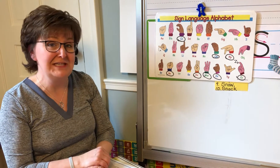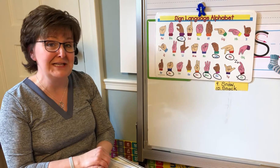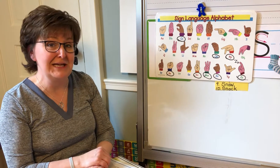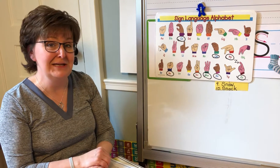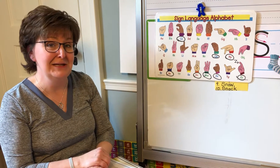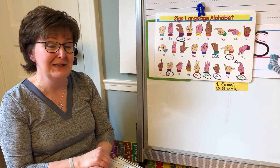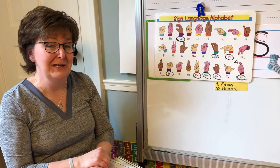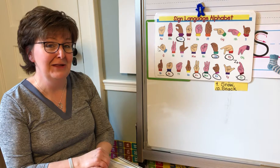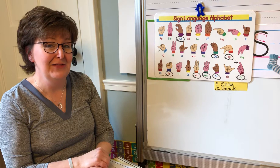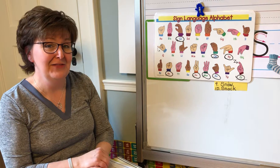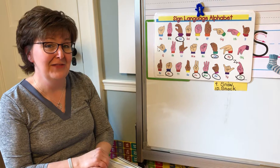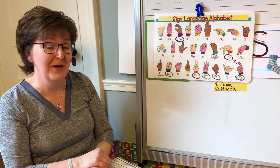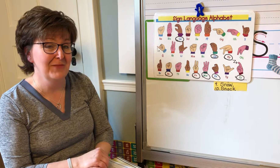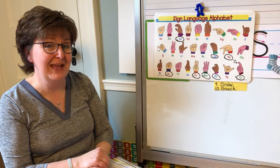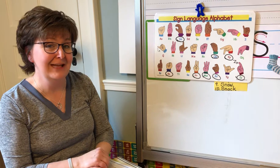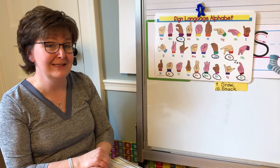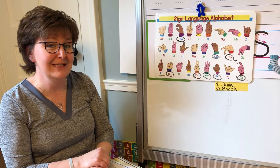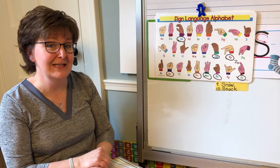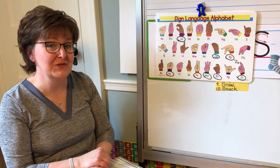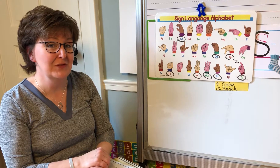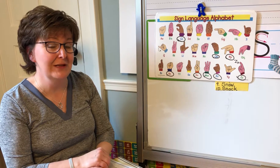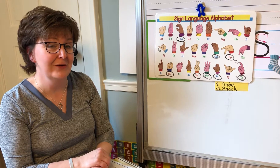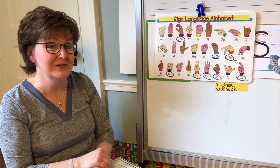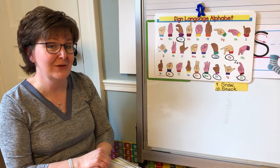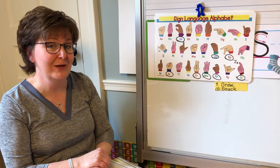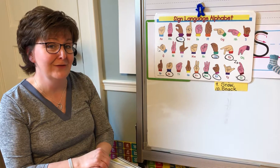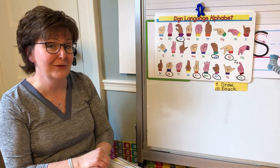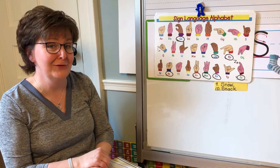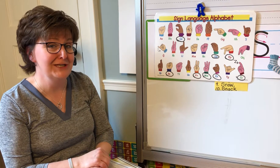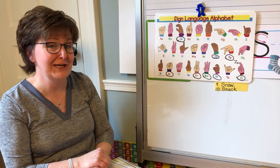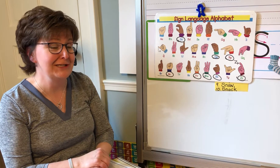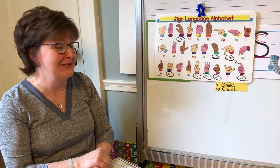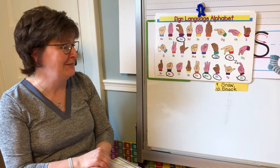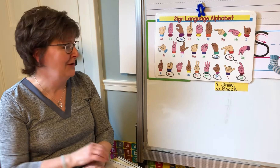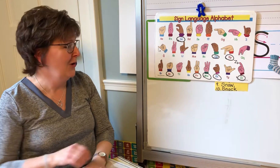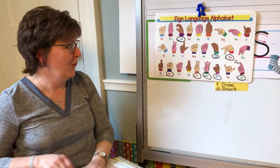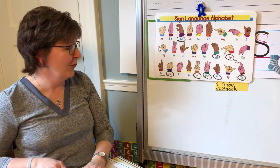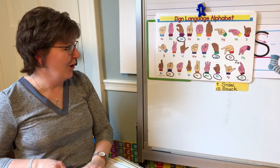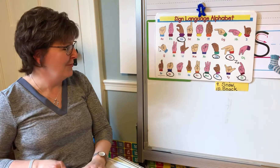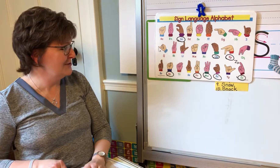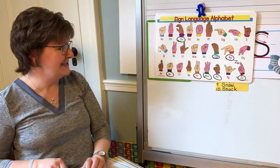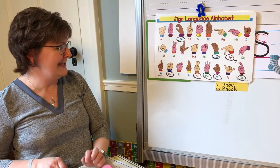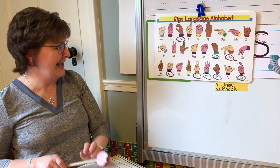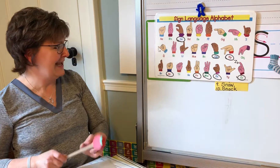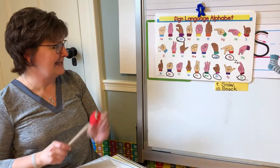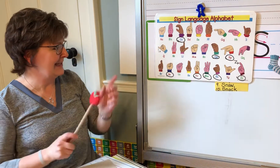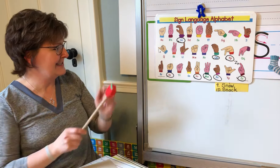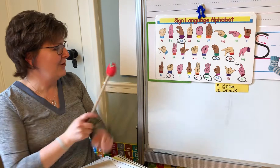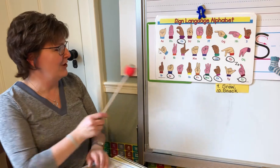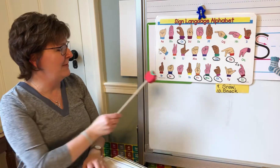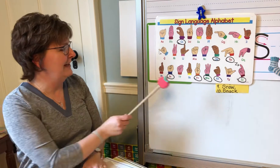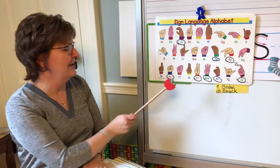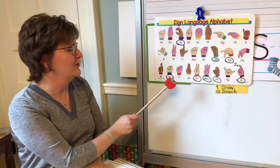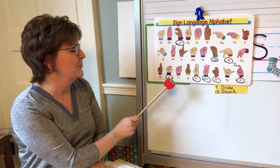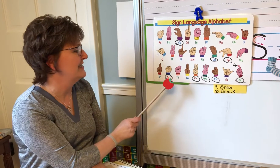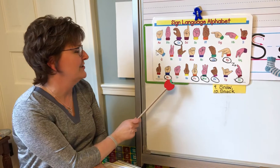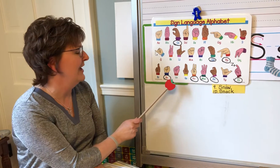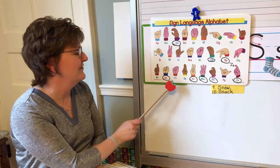did the hand signs for the letters that we haven't learned yet. We're almost to the end. Let's count how many letters we still have to